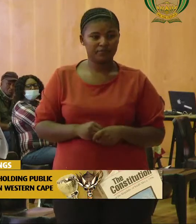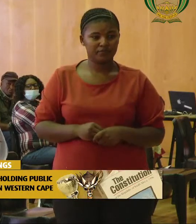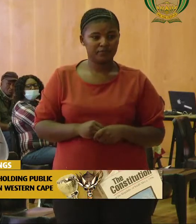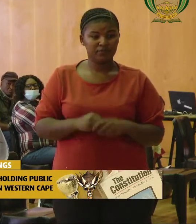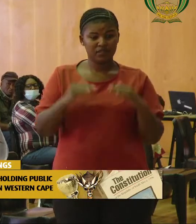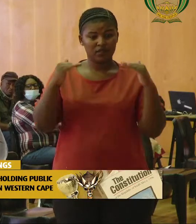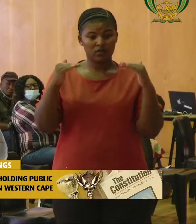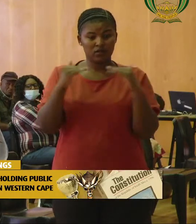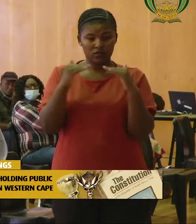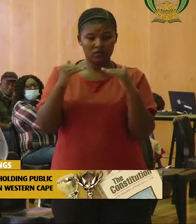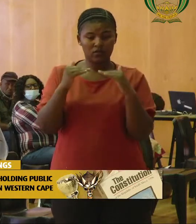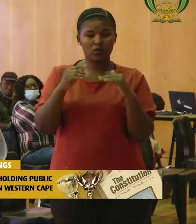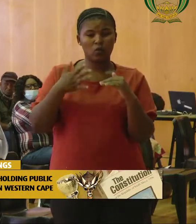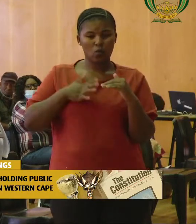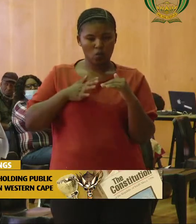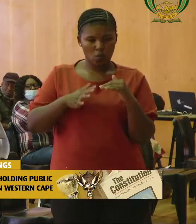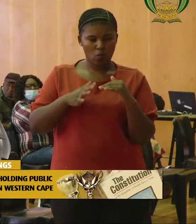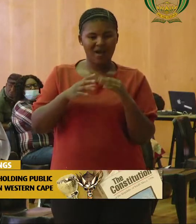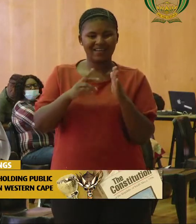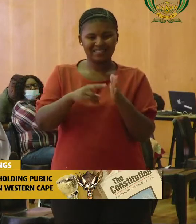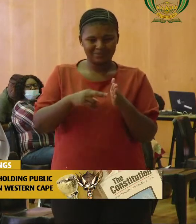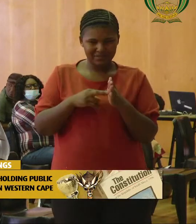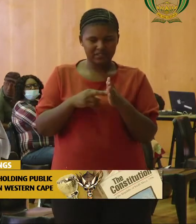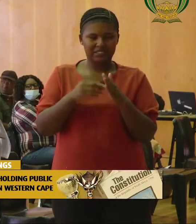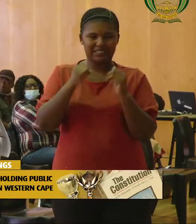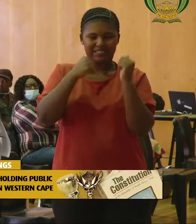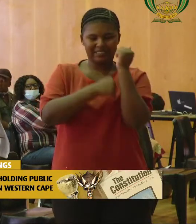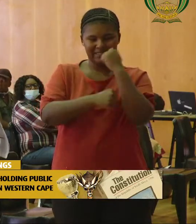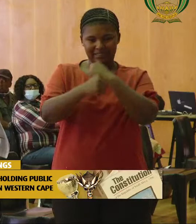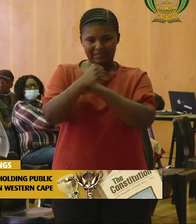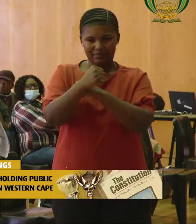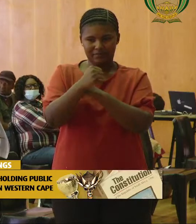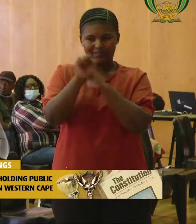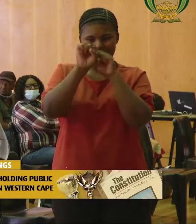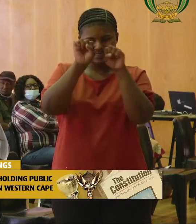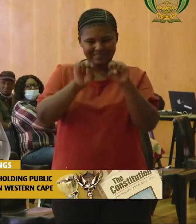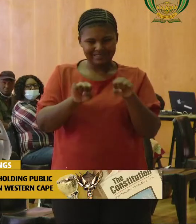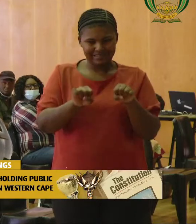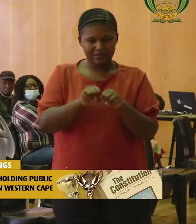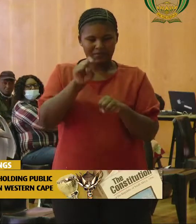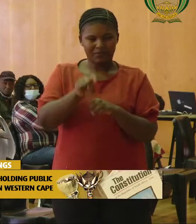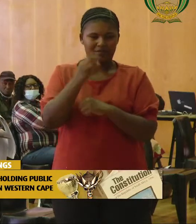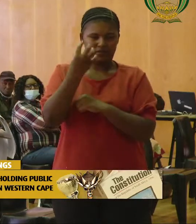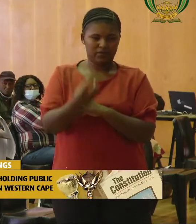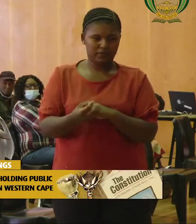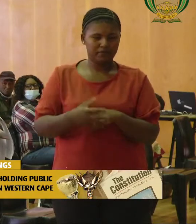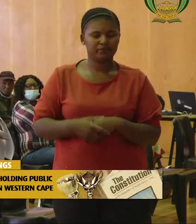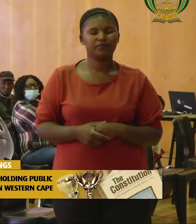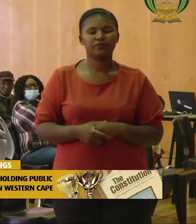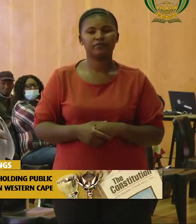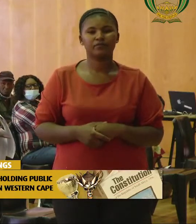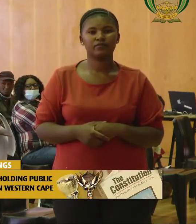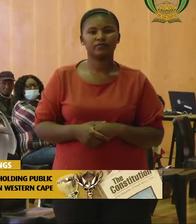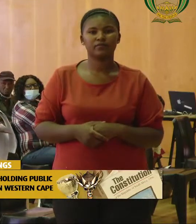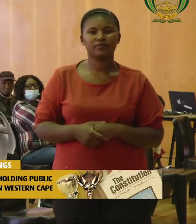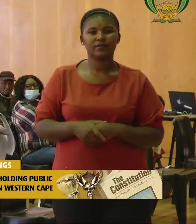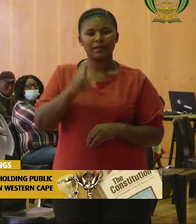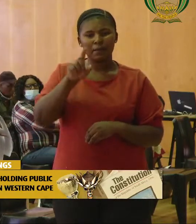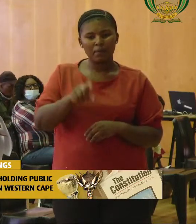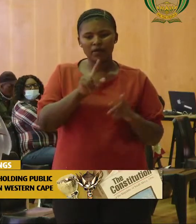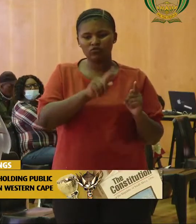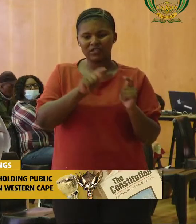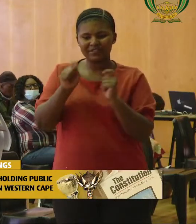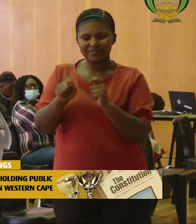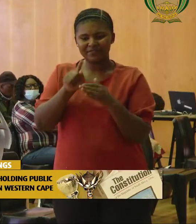proper proportional representative system. The system would see independent candidates able to transfer surplus